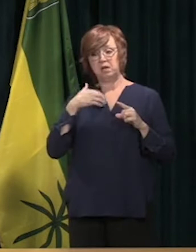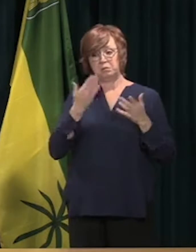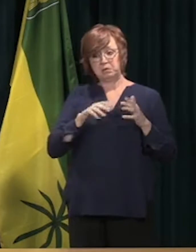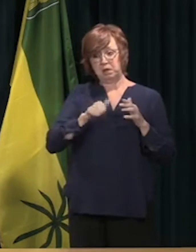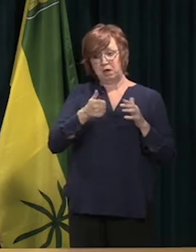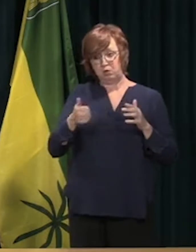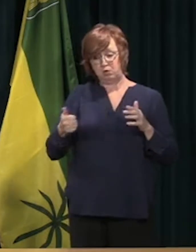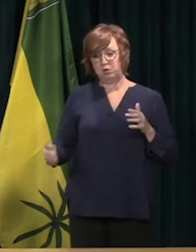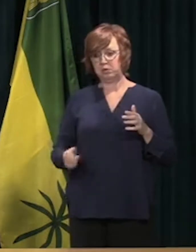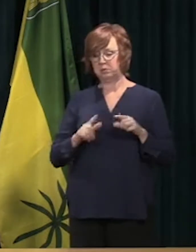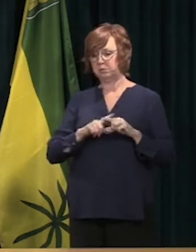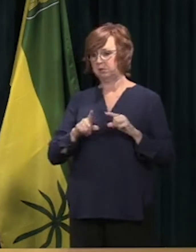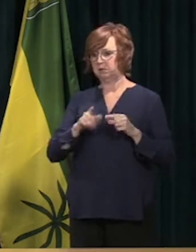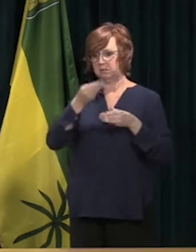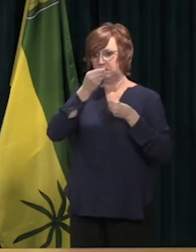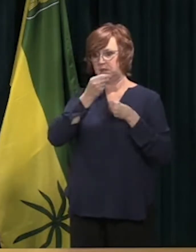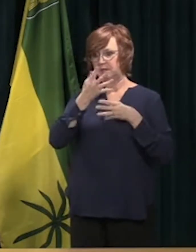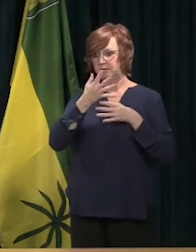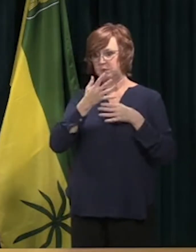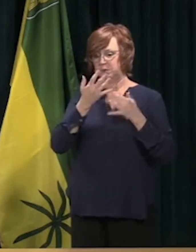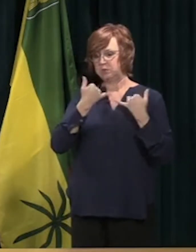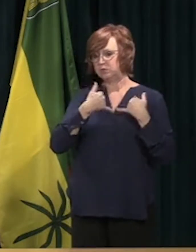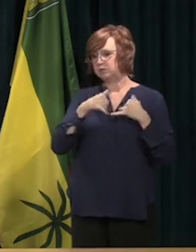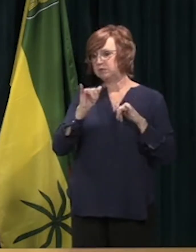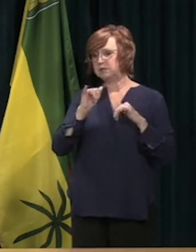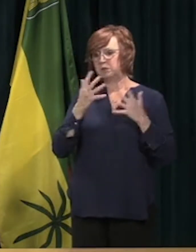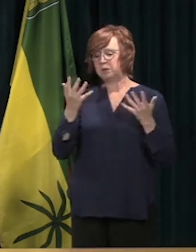least, but all that information is being